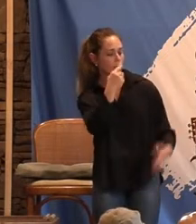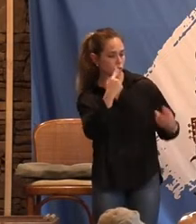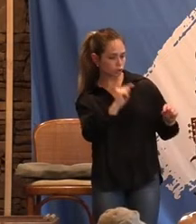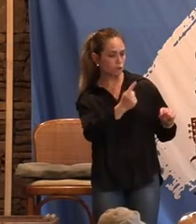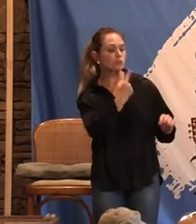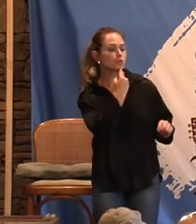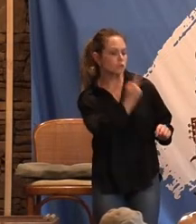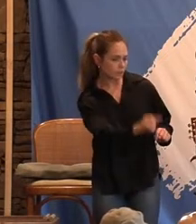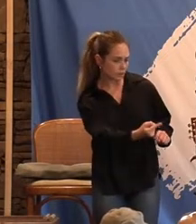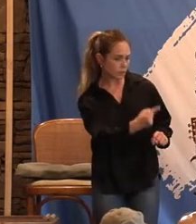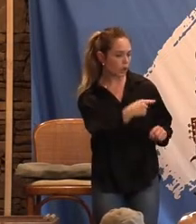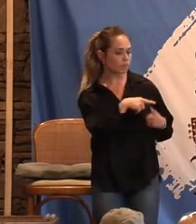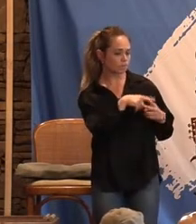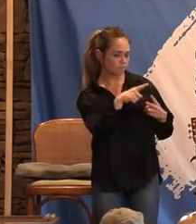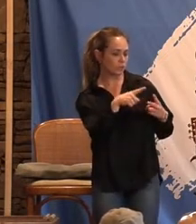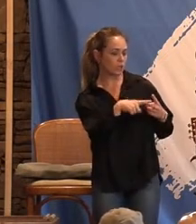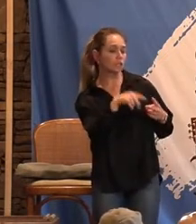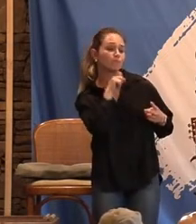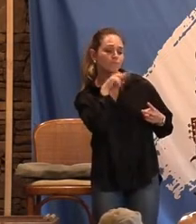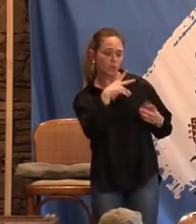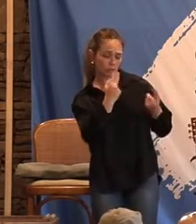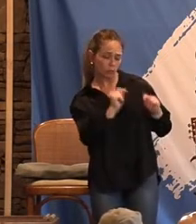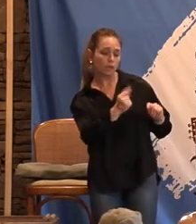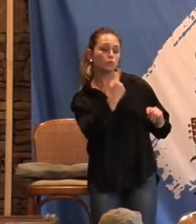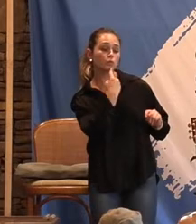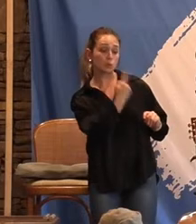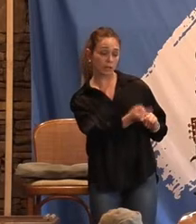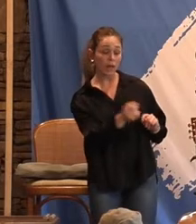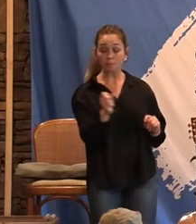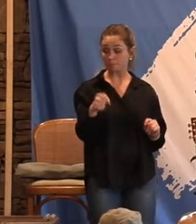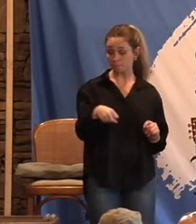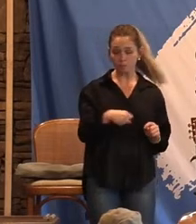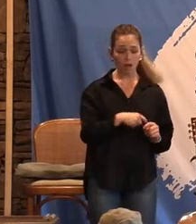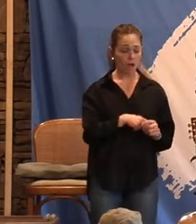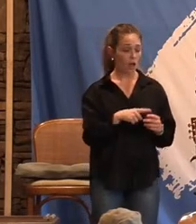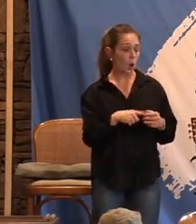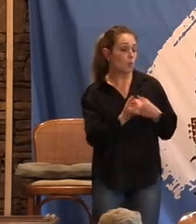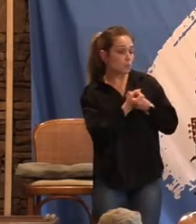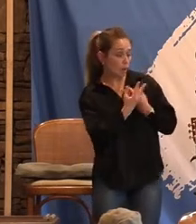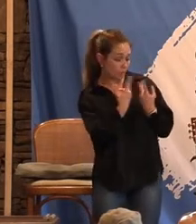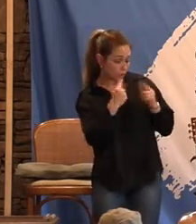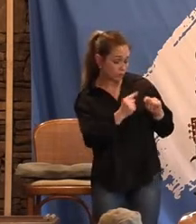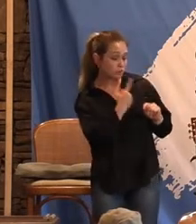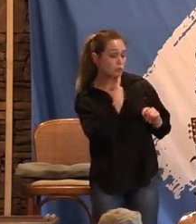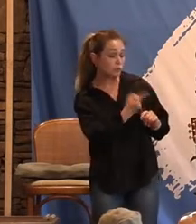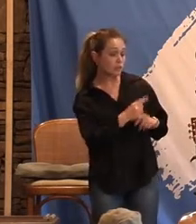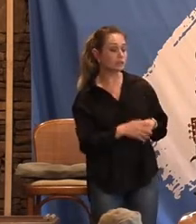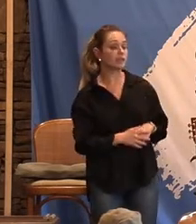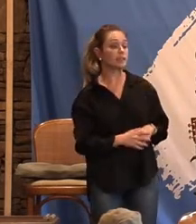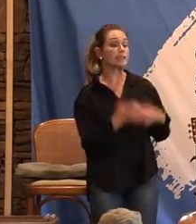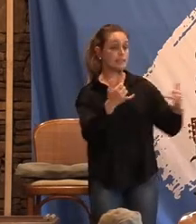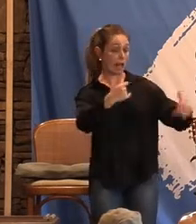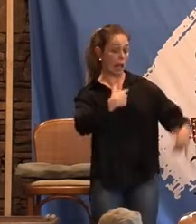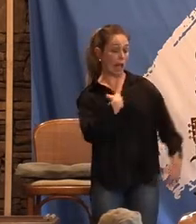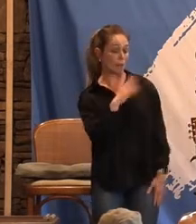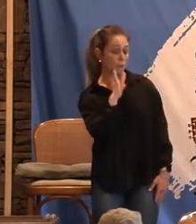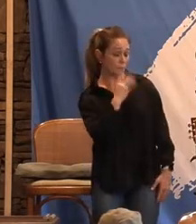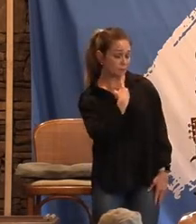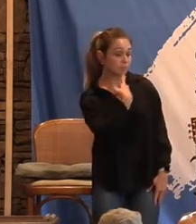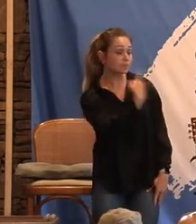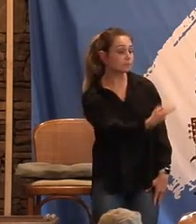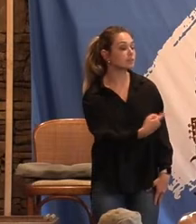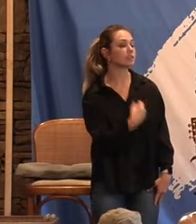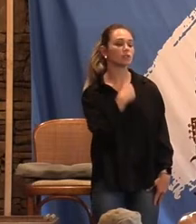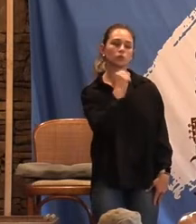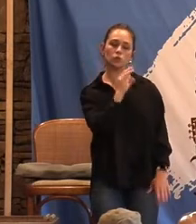you. Mm-hmm. The frog tried to tell you. Mm-hmm. The rabbit tried to tell you. Now, I'm going to tell you,